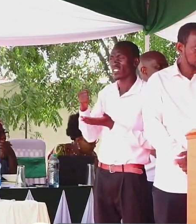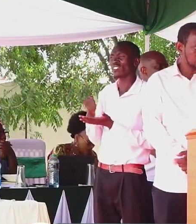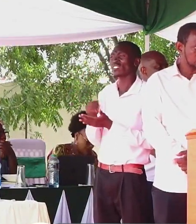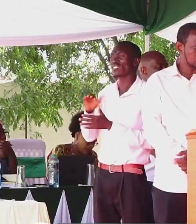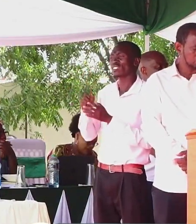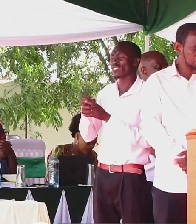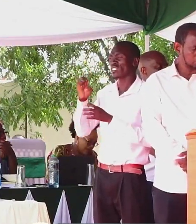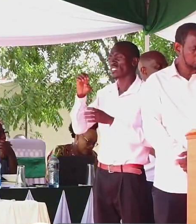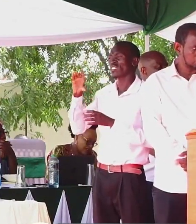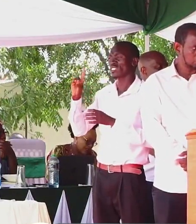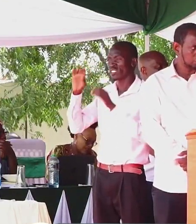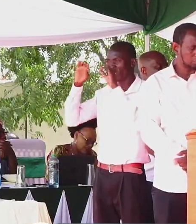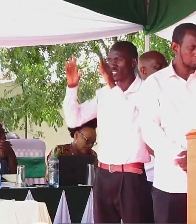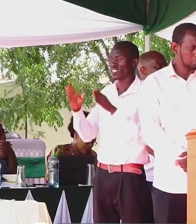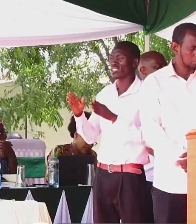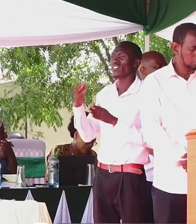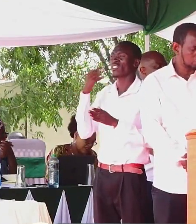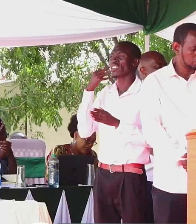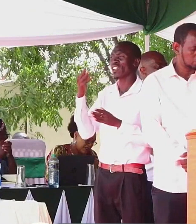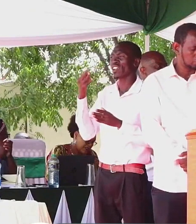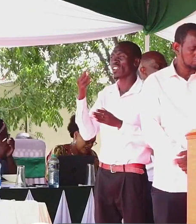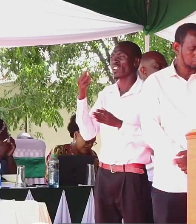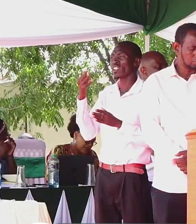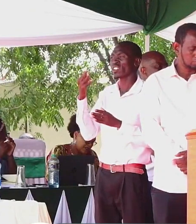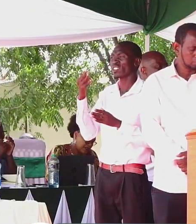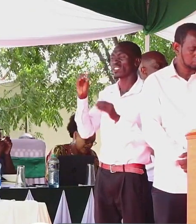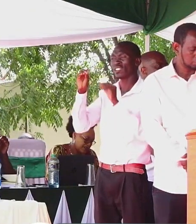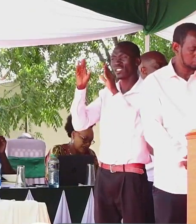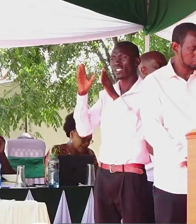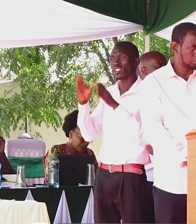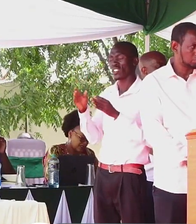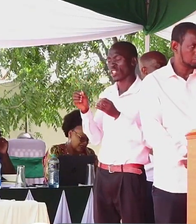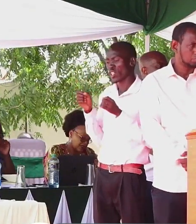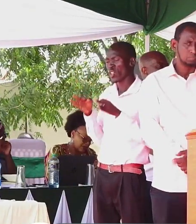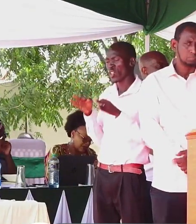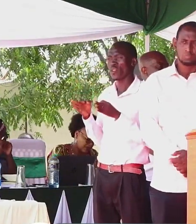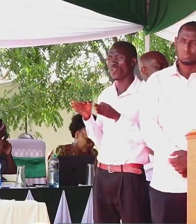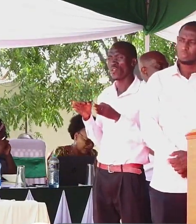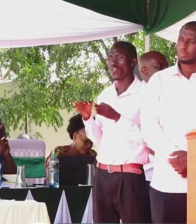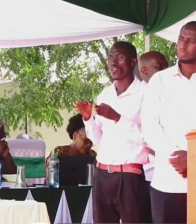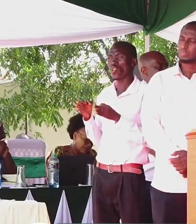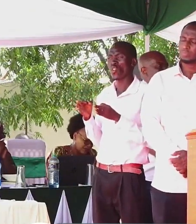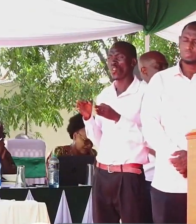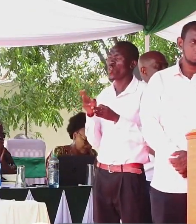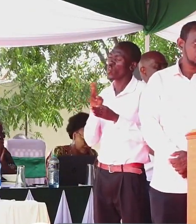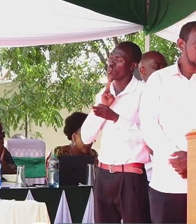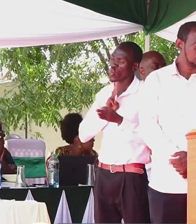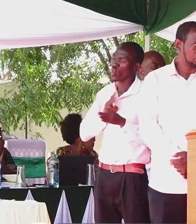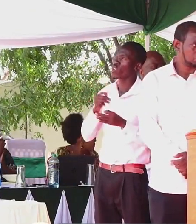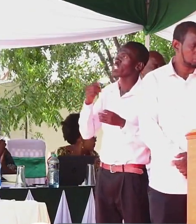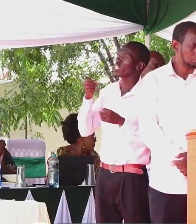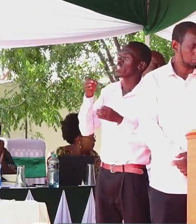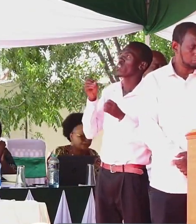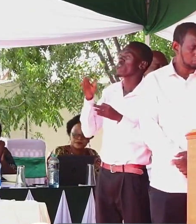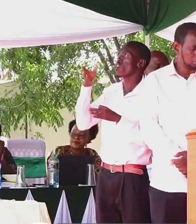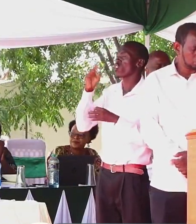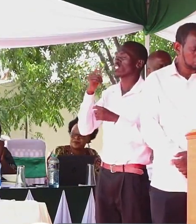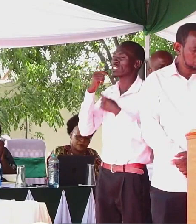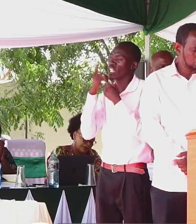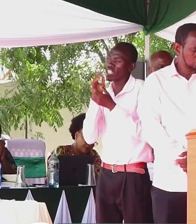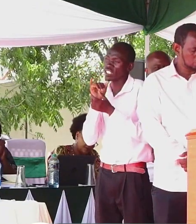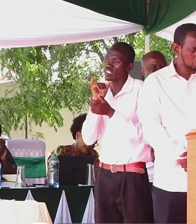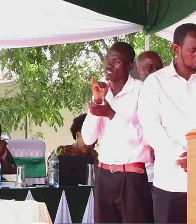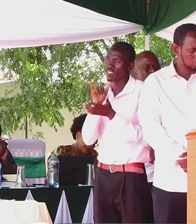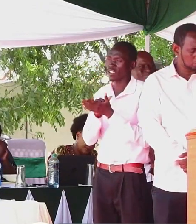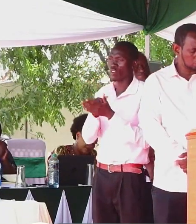year, 300 teachers will be recruited if God says so. Then we will have timely and